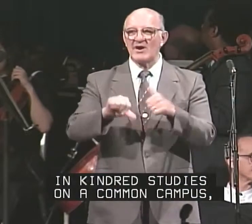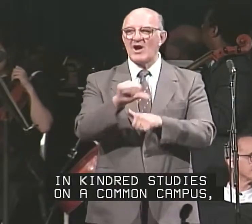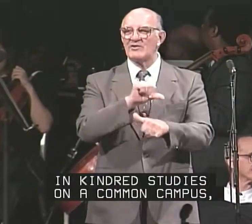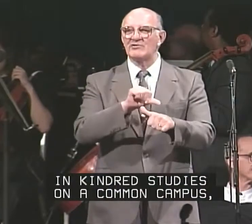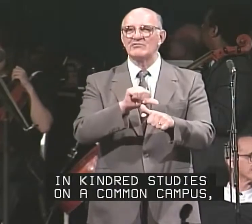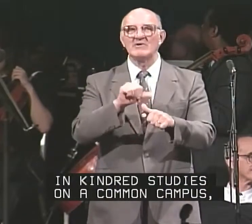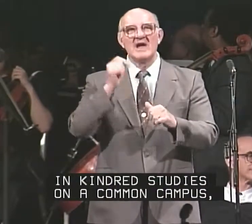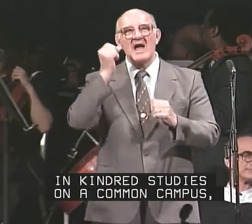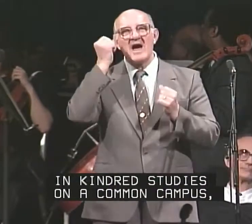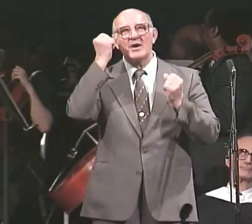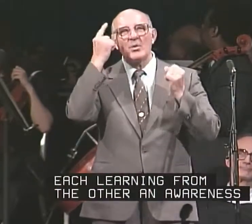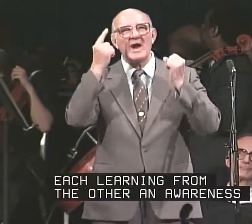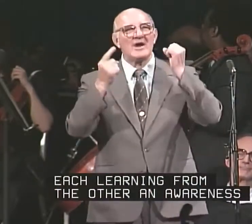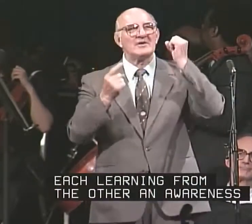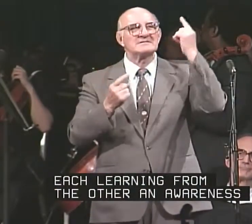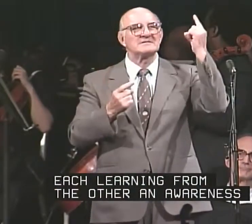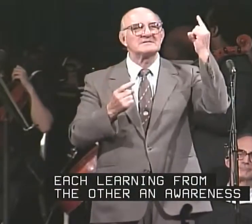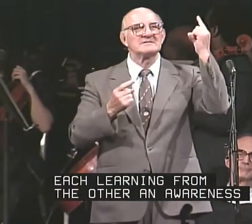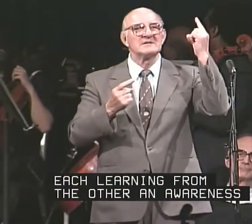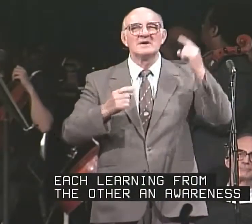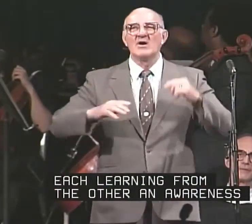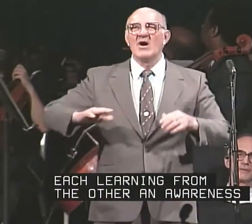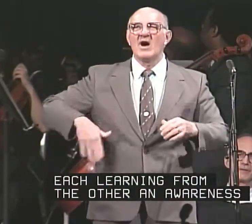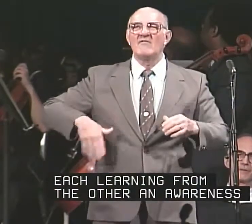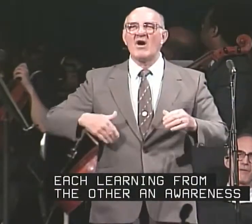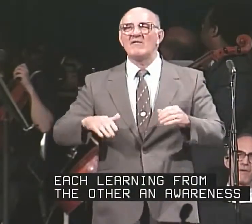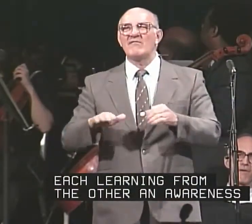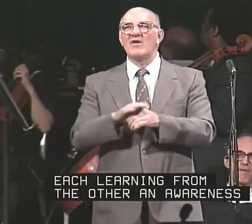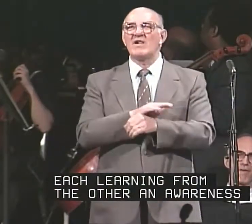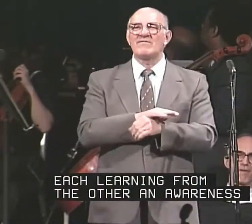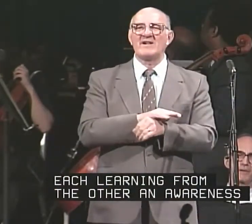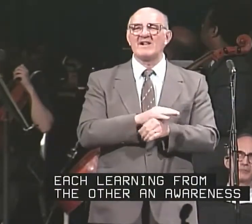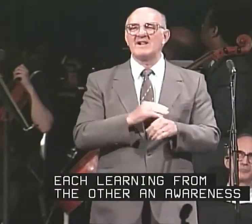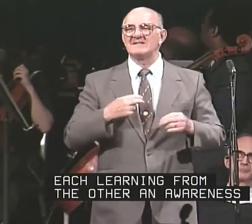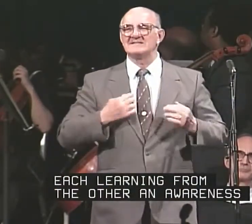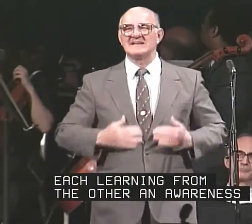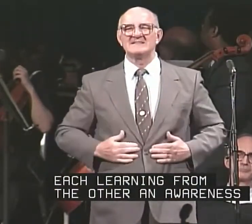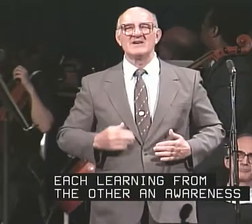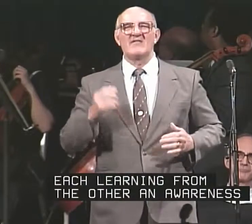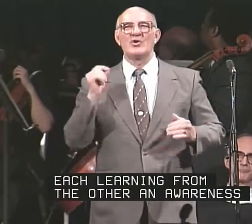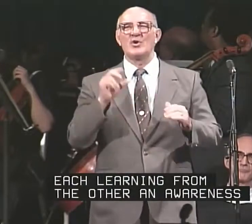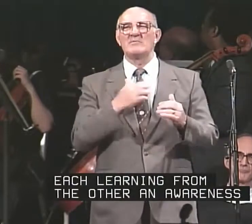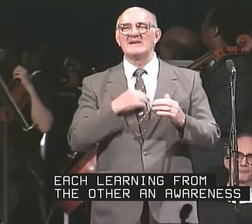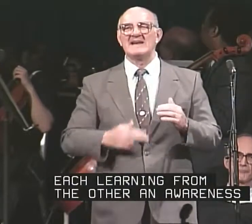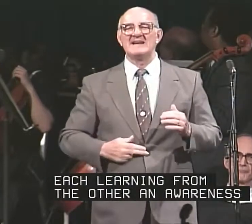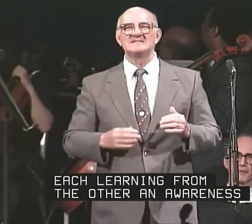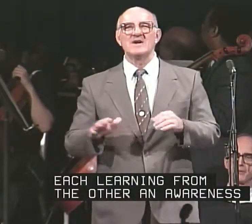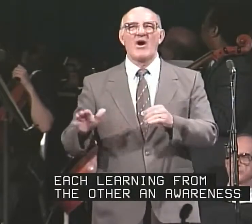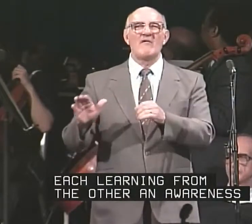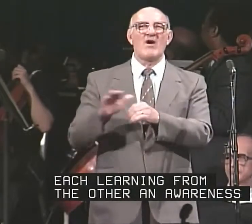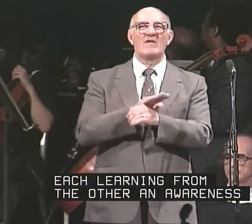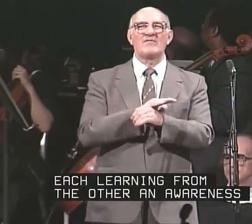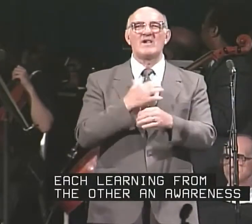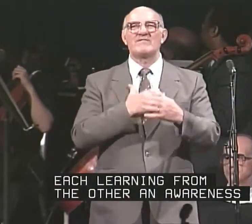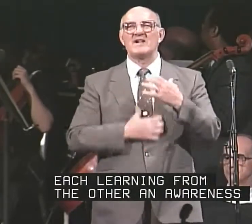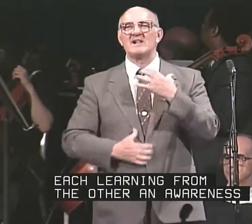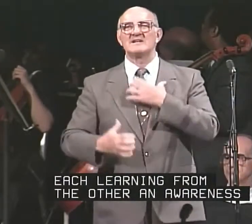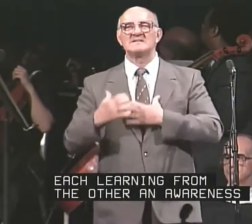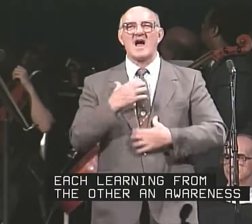other, an awareness of unfulfilled needs, of human needs, of unfulfilled